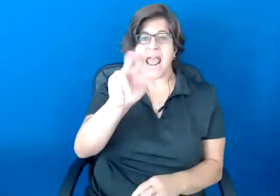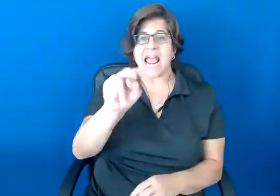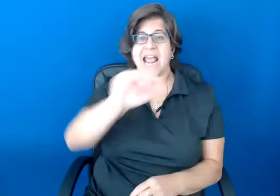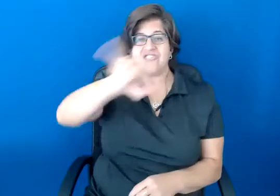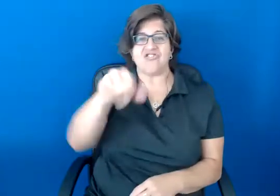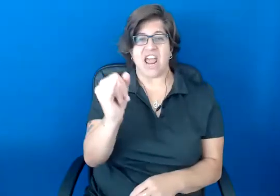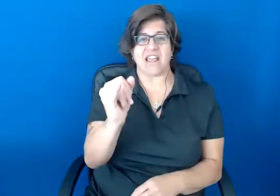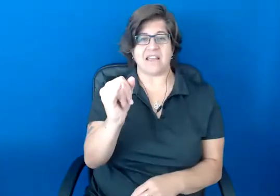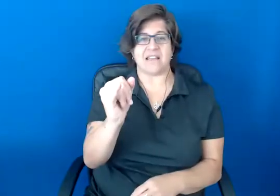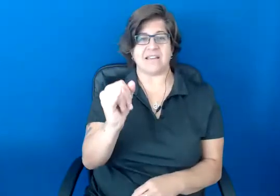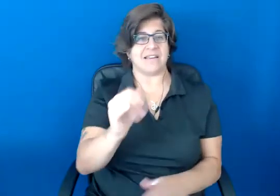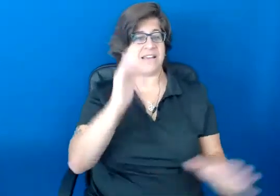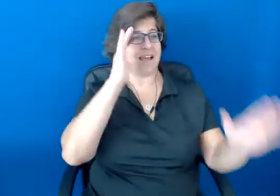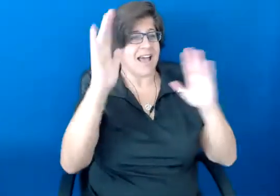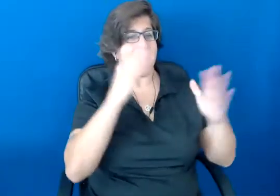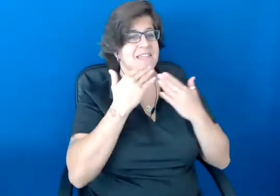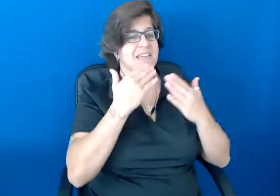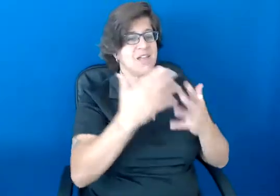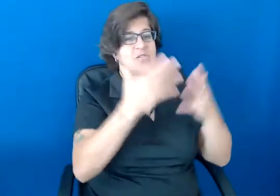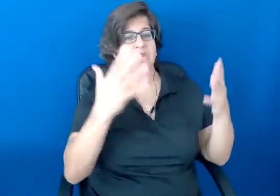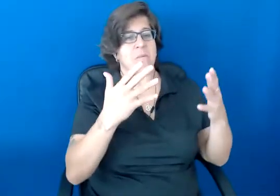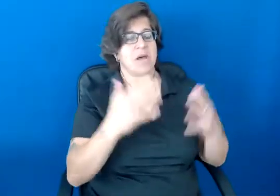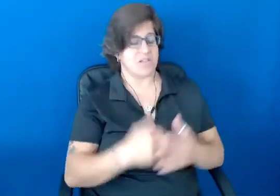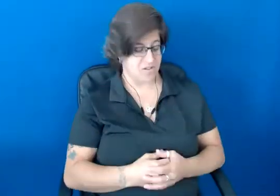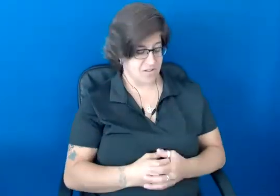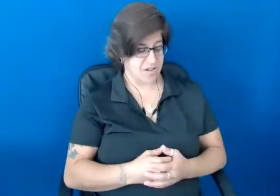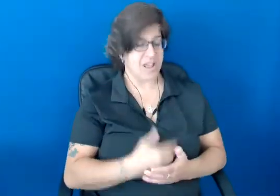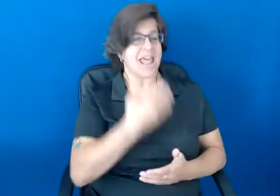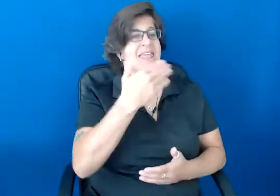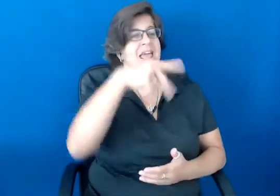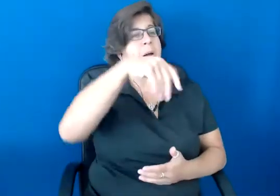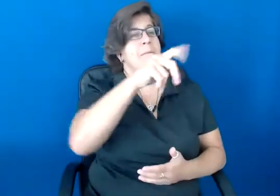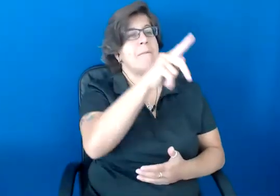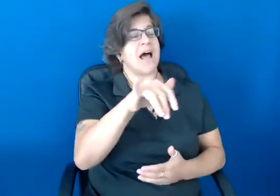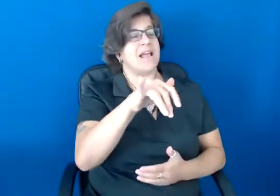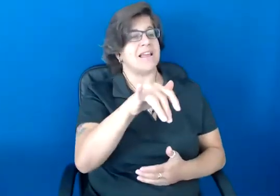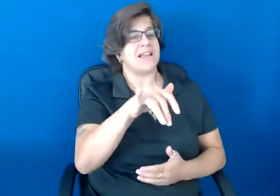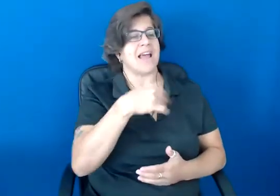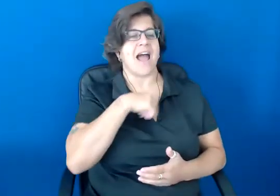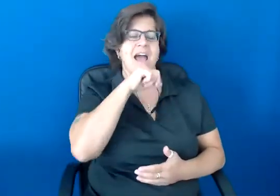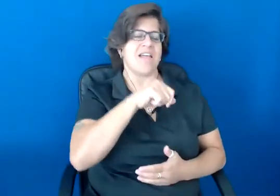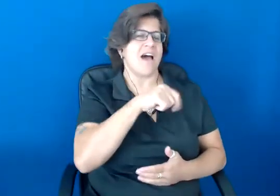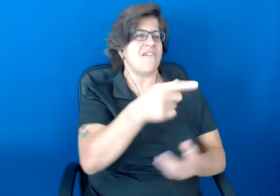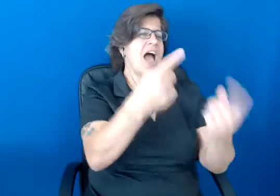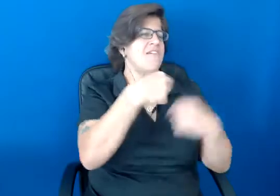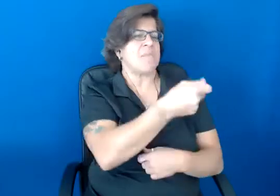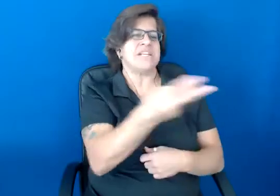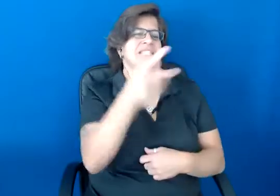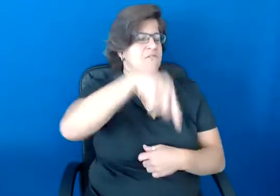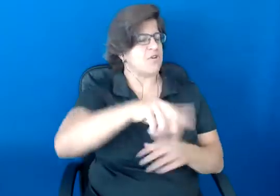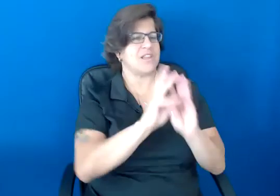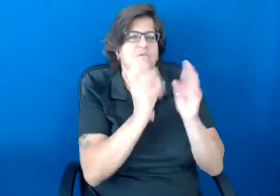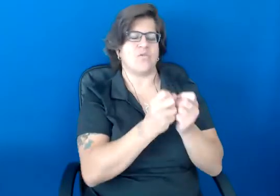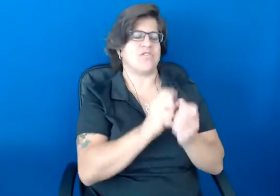J. Hi, thank you so much. Thank you, Polly, for this. I've come to several of these workshops.